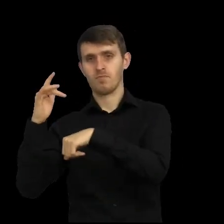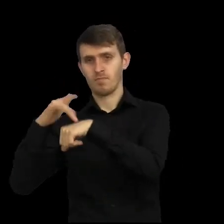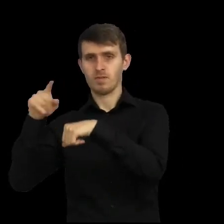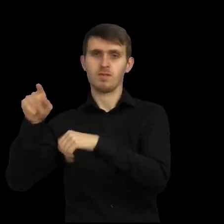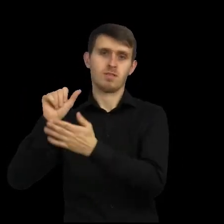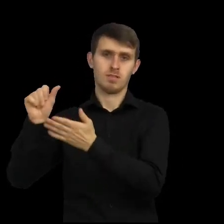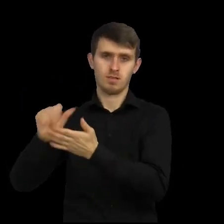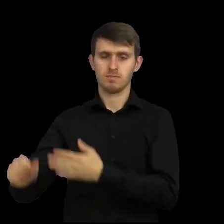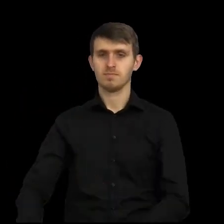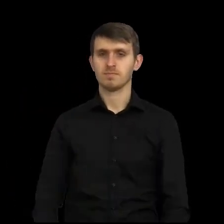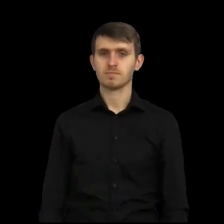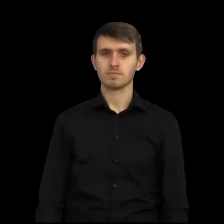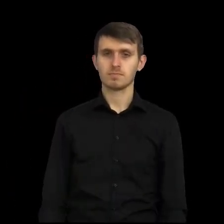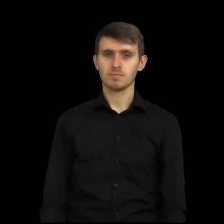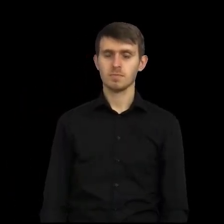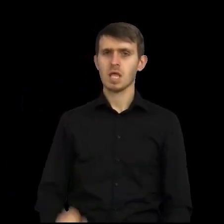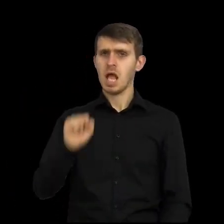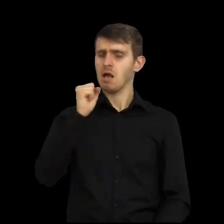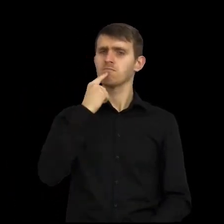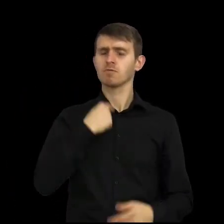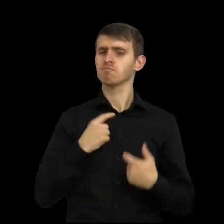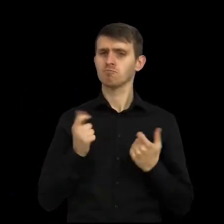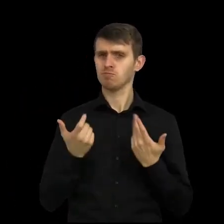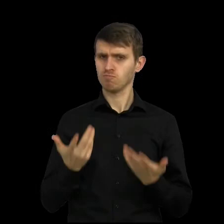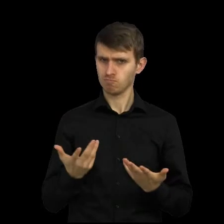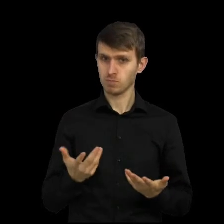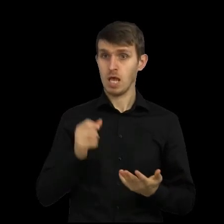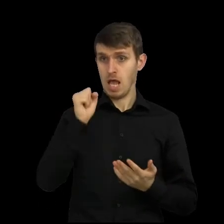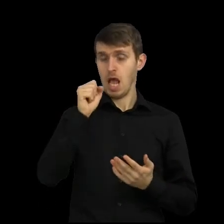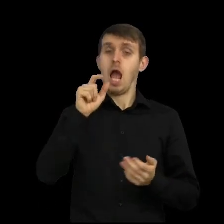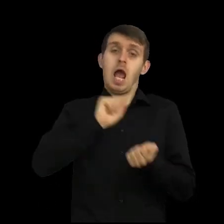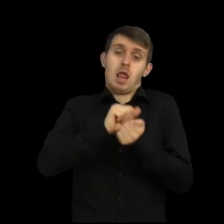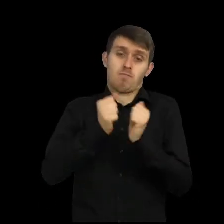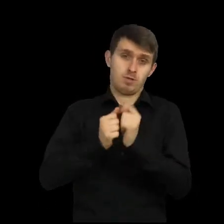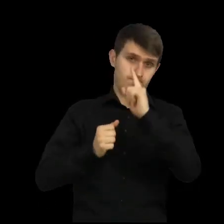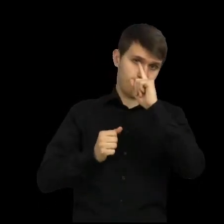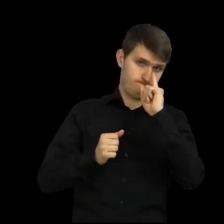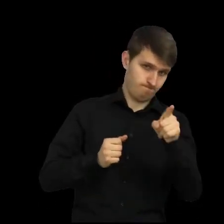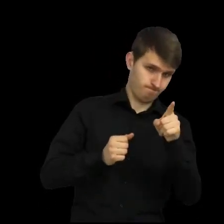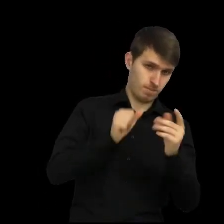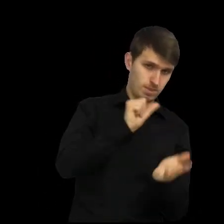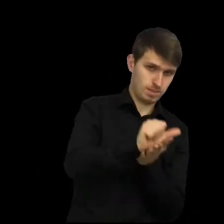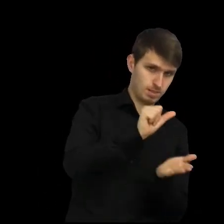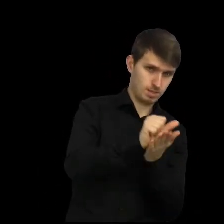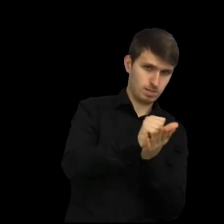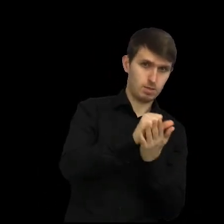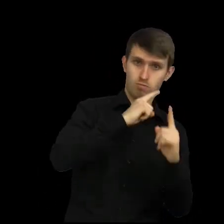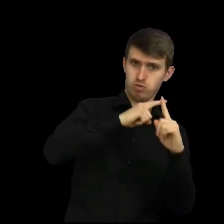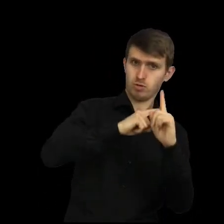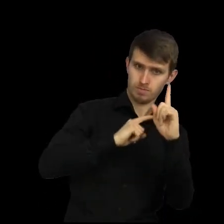of a is equal to 11, what do we know about a? That means that a is either 11, that means that a is equal to